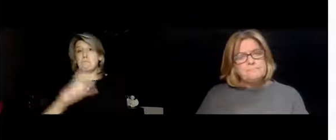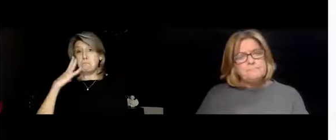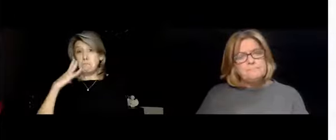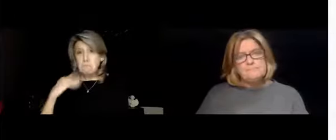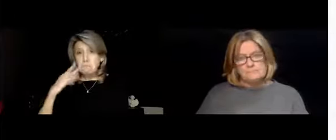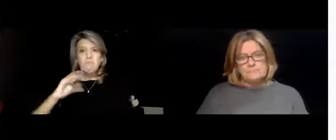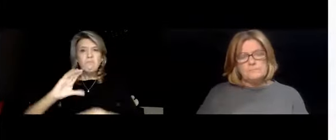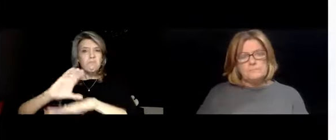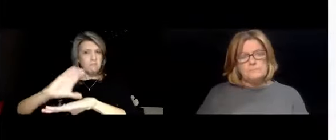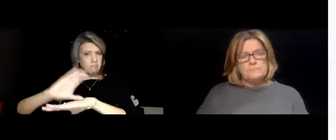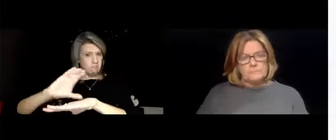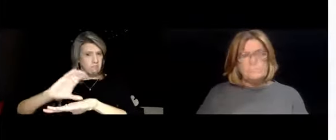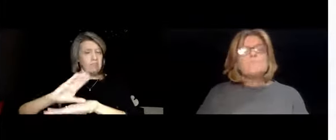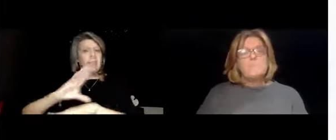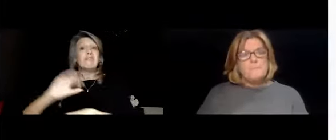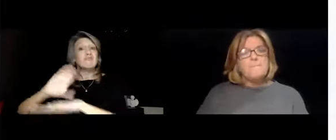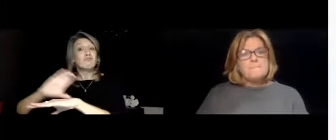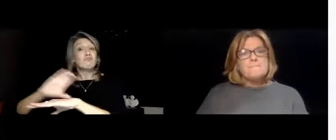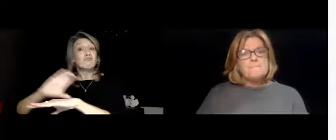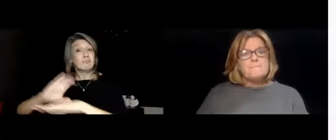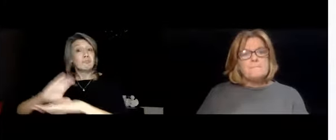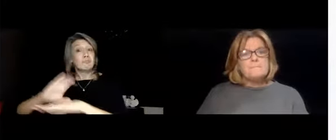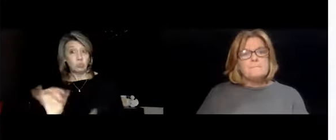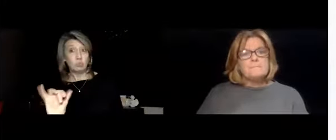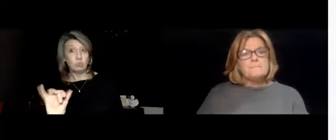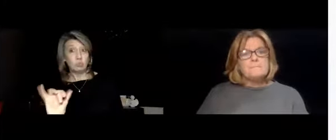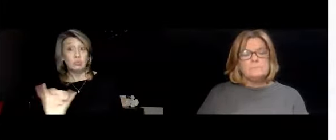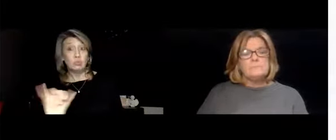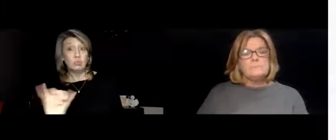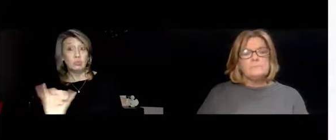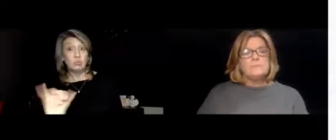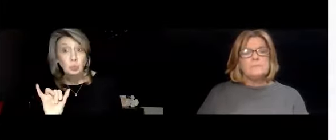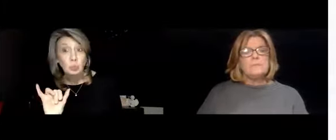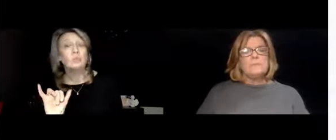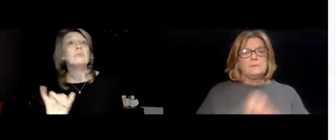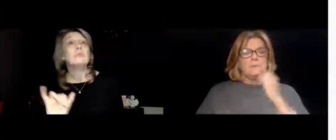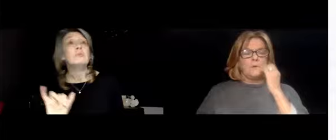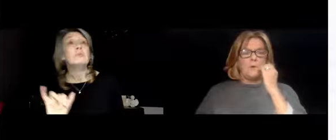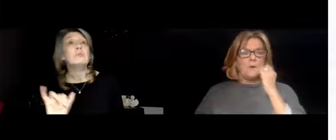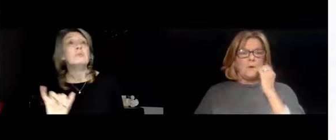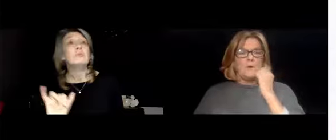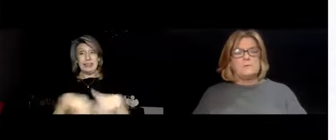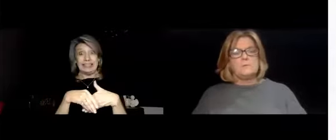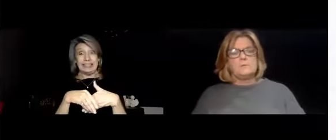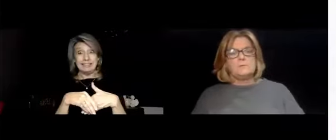we consider religious interpreting. Well, most of my experience comes from church interpreting.